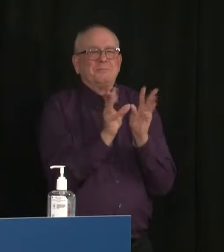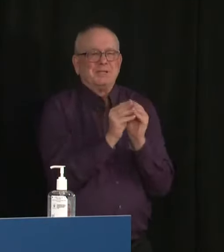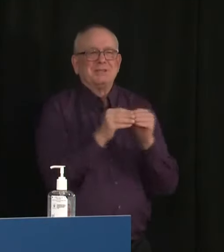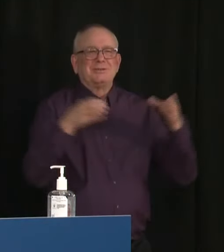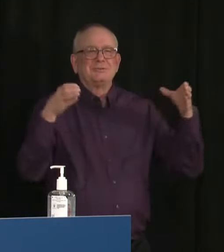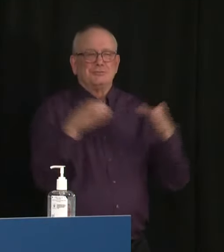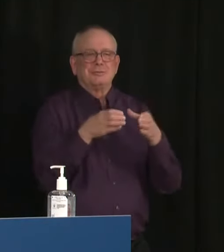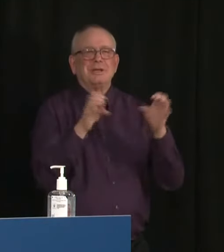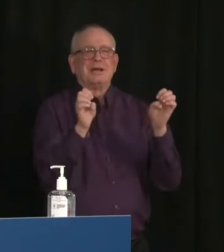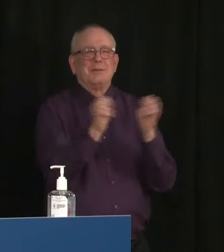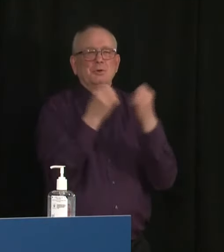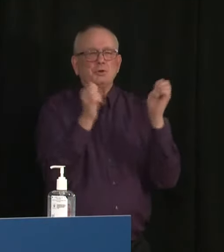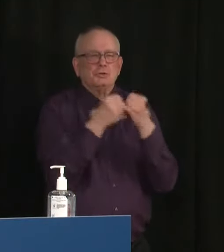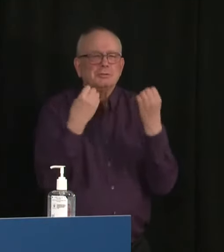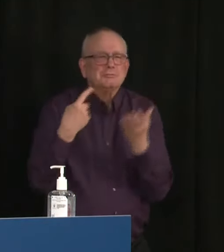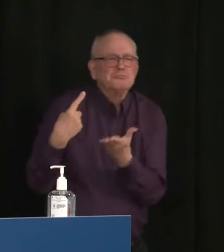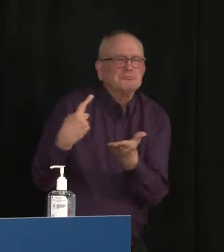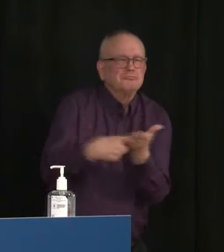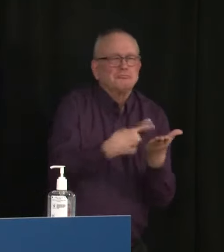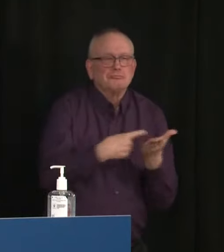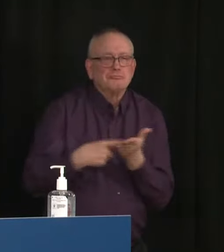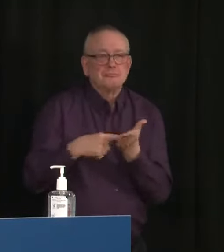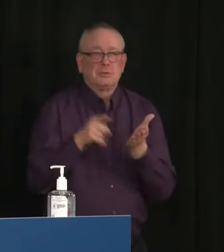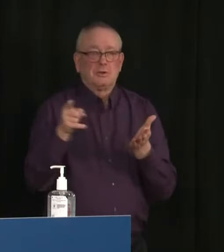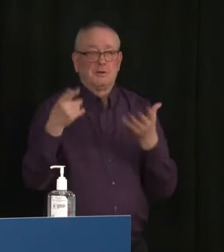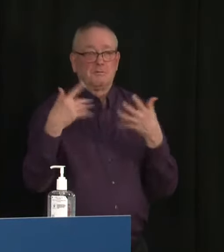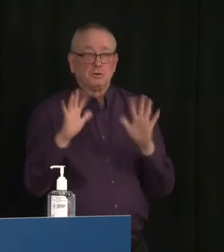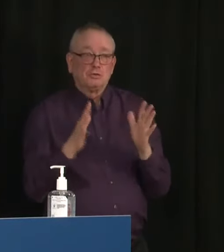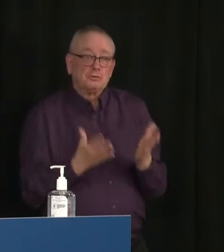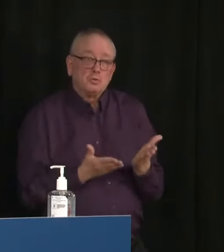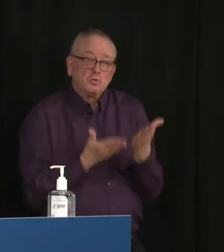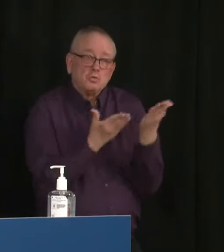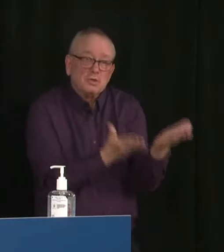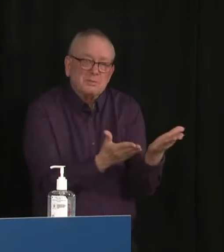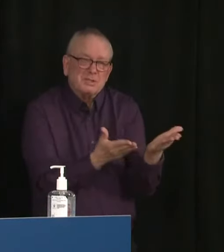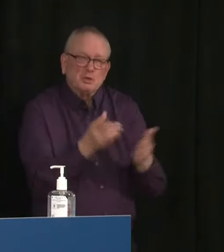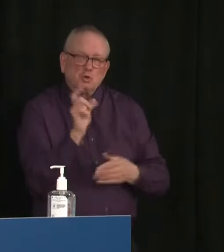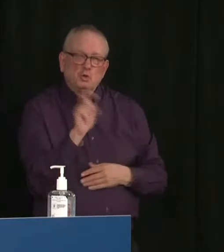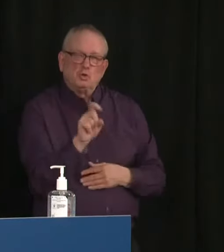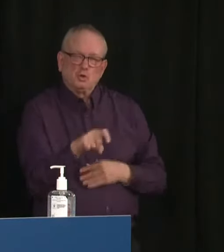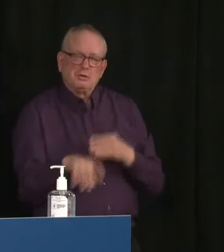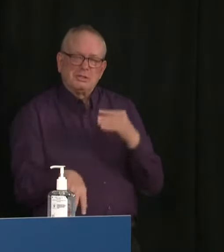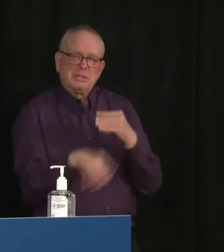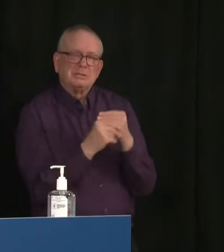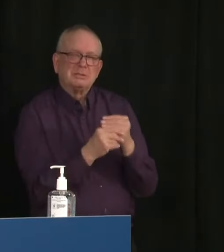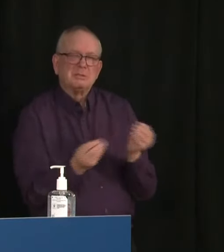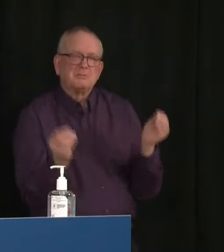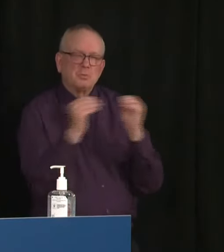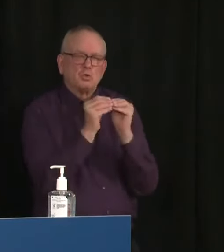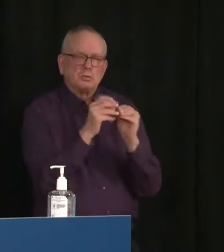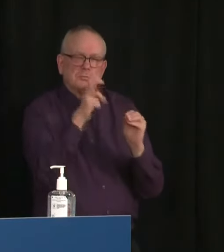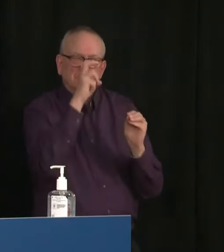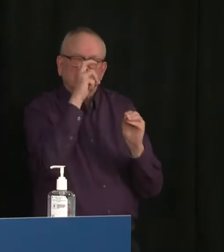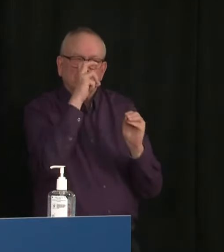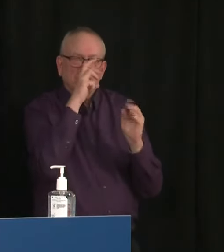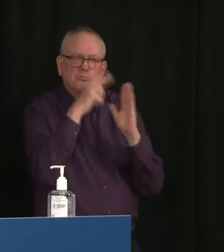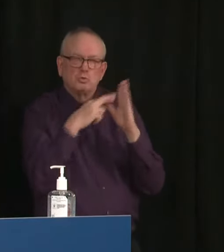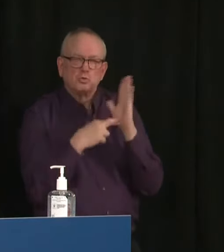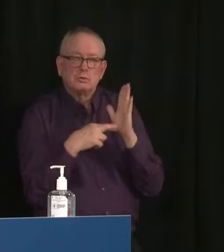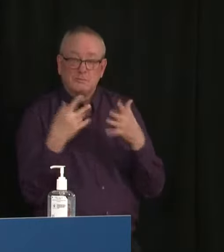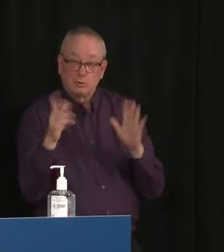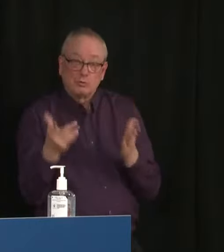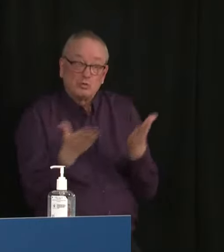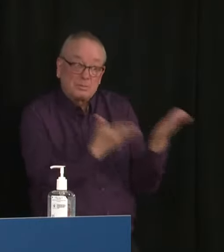that we are nearing the peak. This third wave is nearing the peak of the second wave. It's important to remember